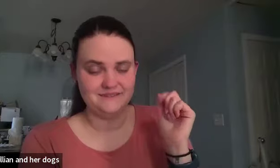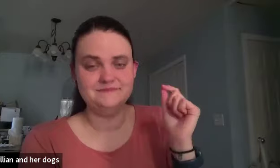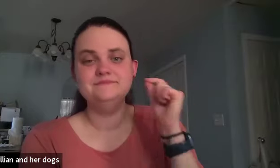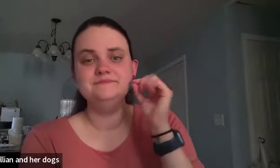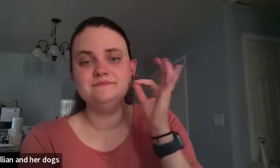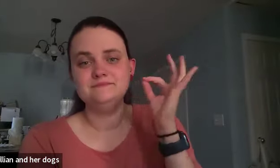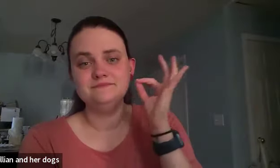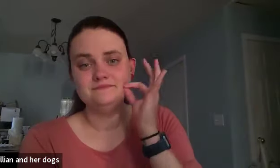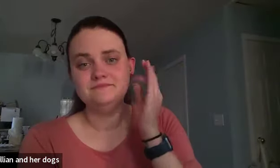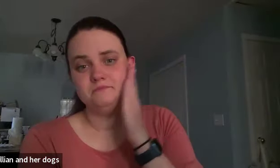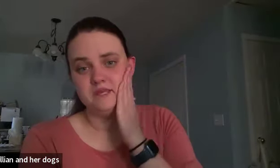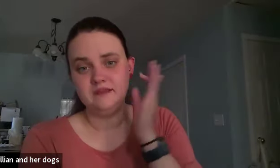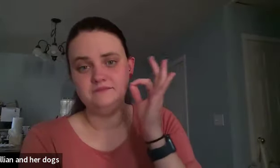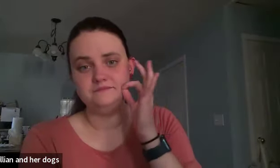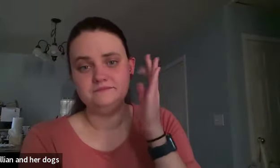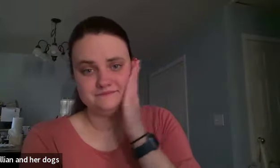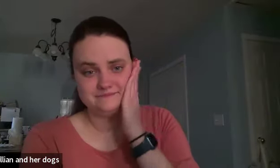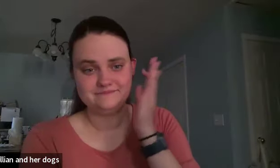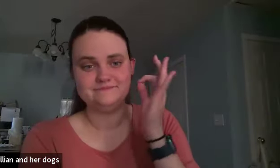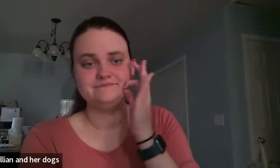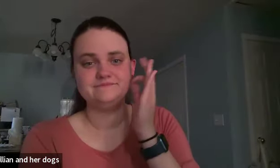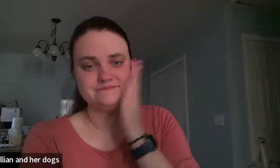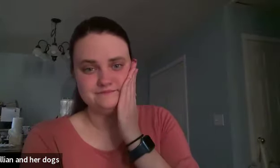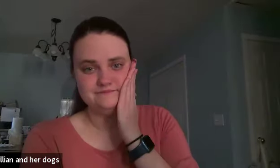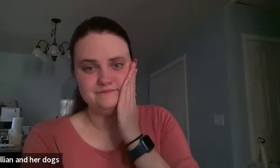Bee, bee.